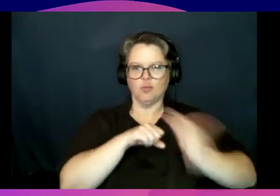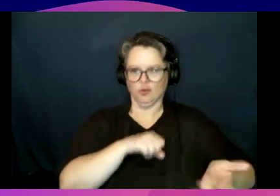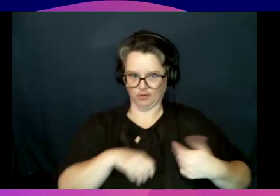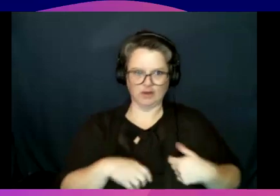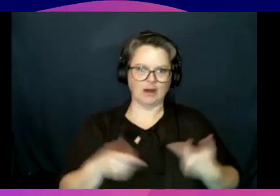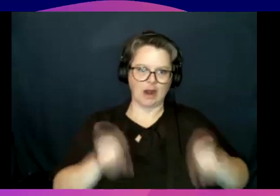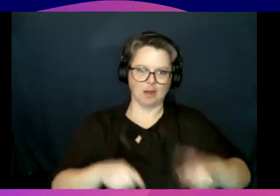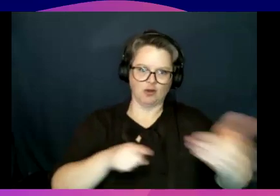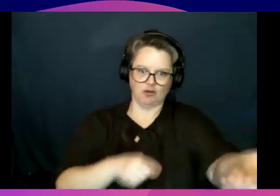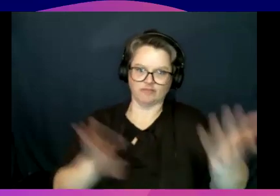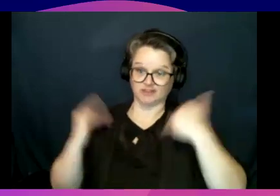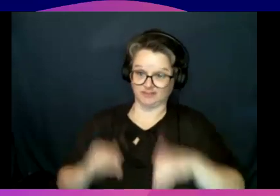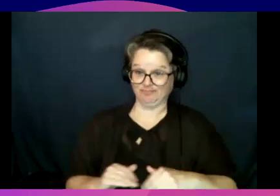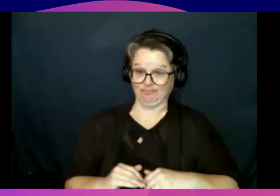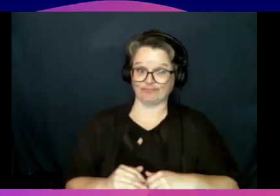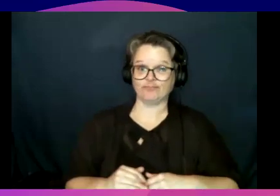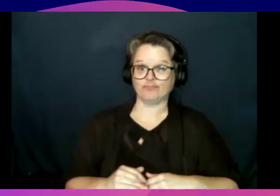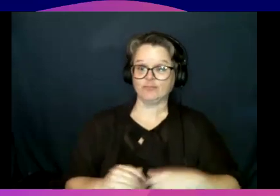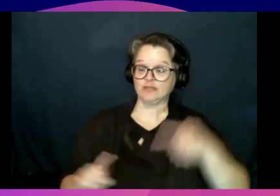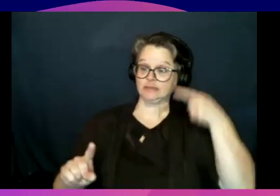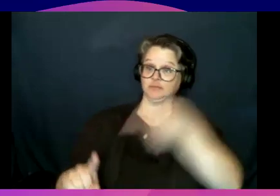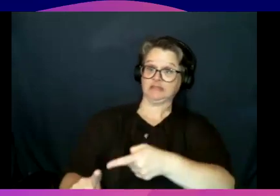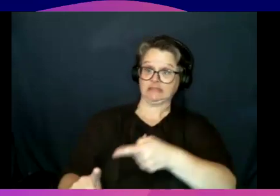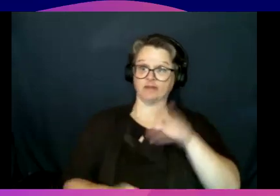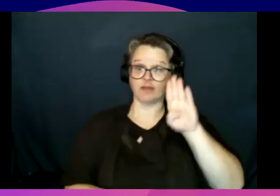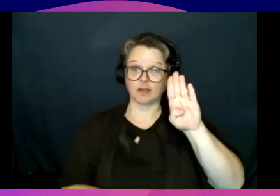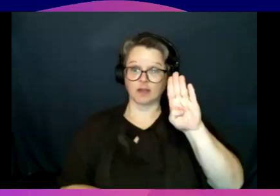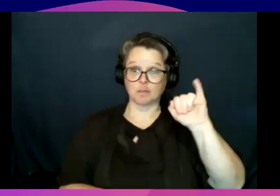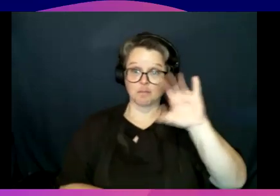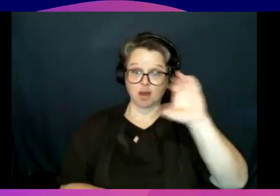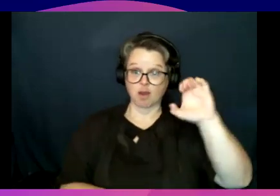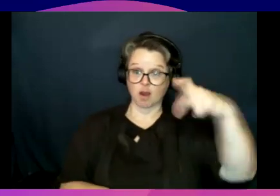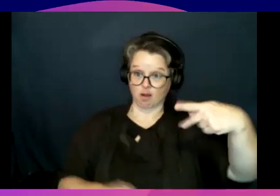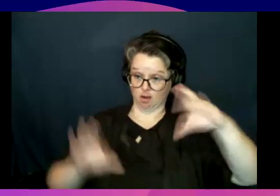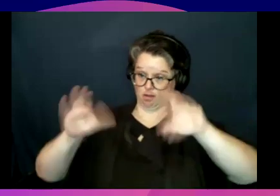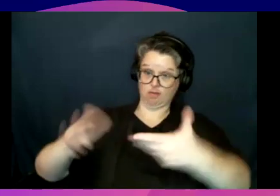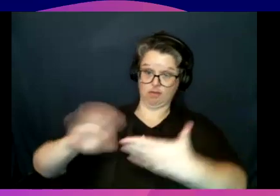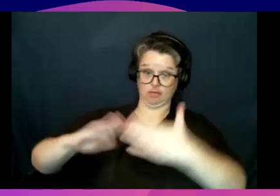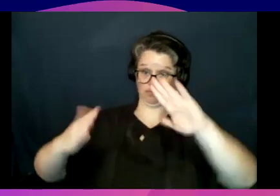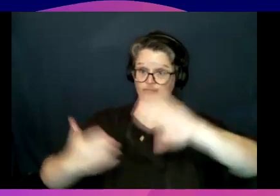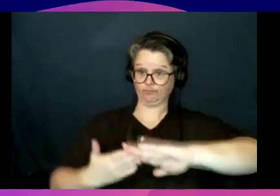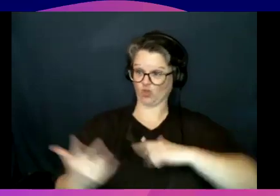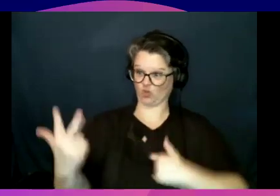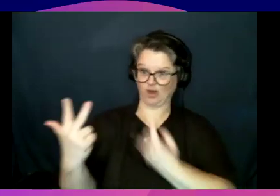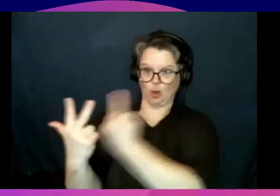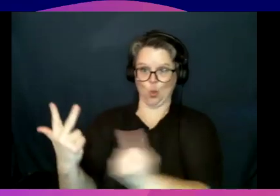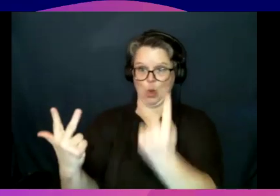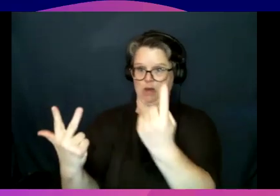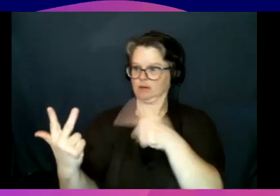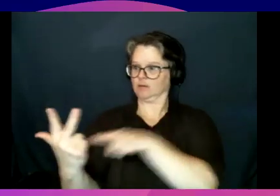becoming unemployed. So this does affect BIPOC and people of color more than others.